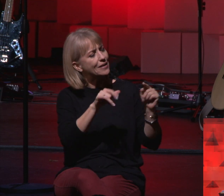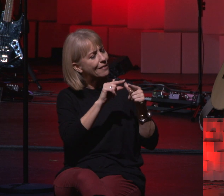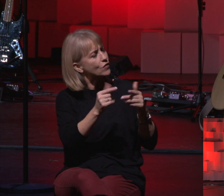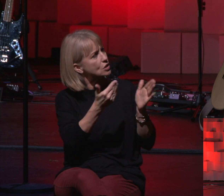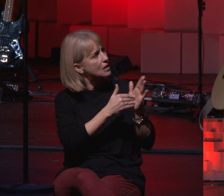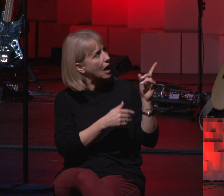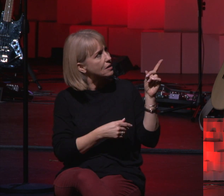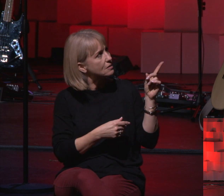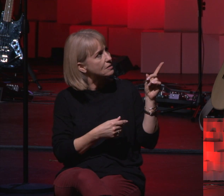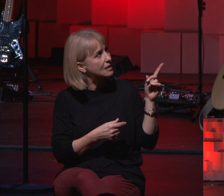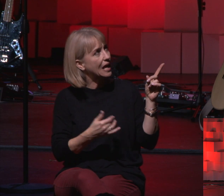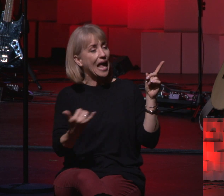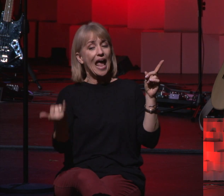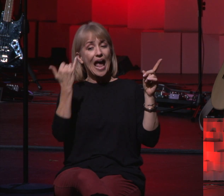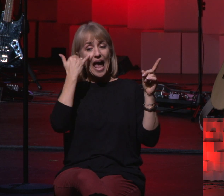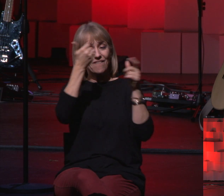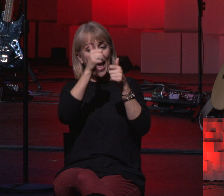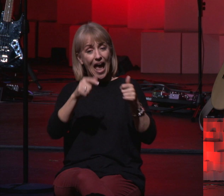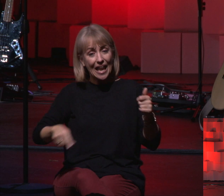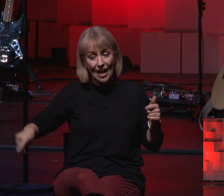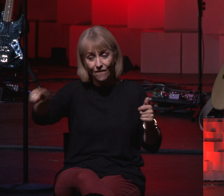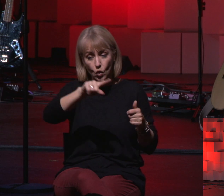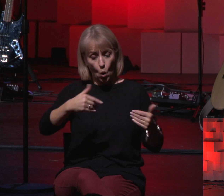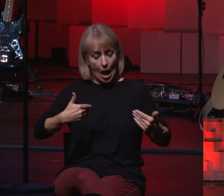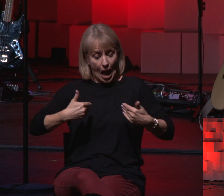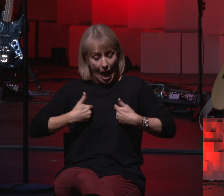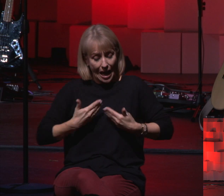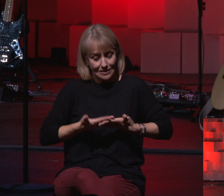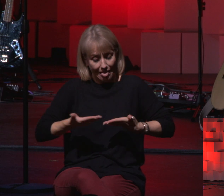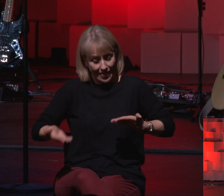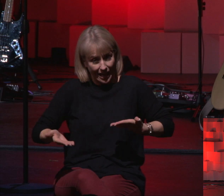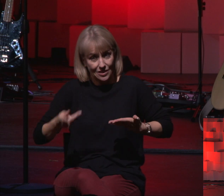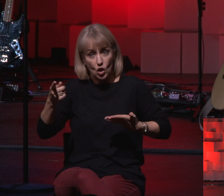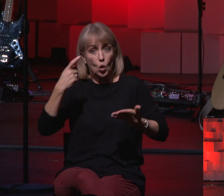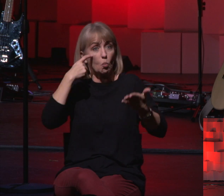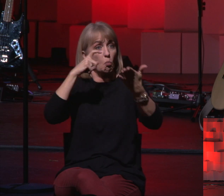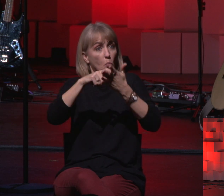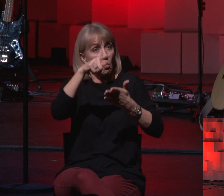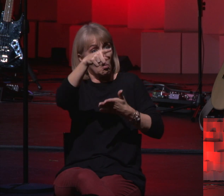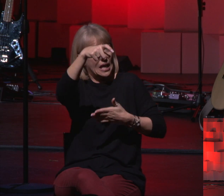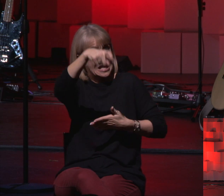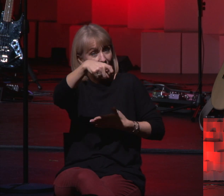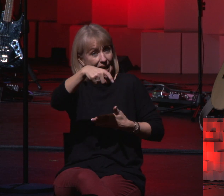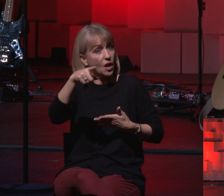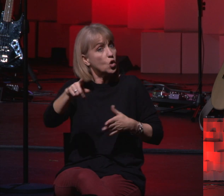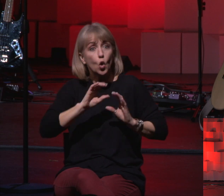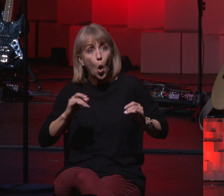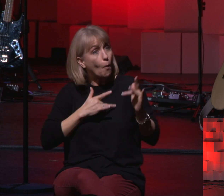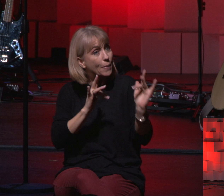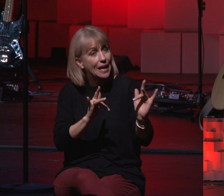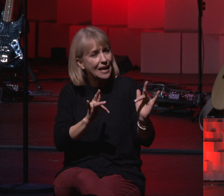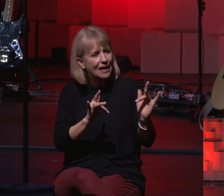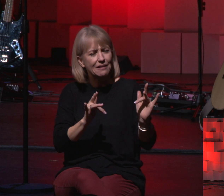John. Would you read again? If anyone has material possessions and sees his brother in need and has no pity